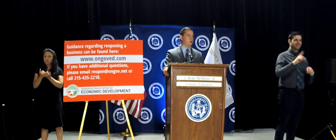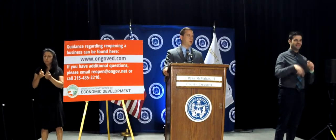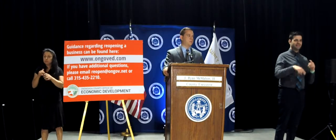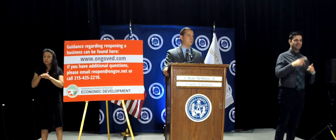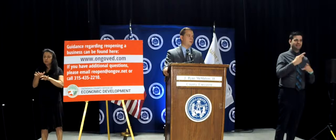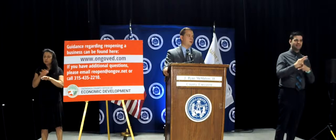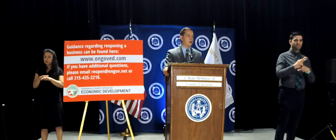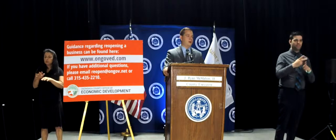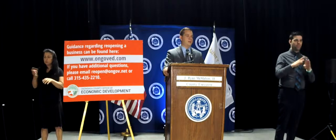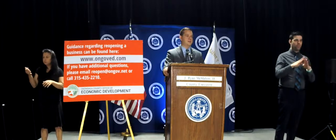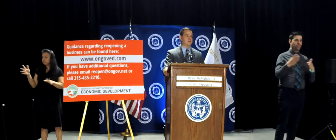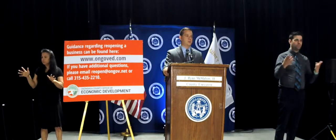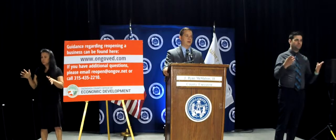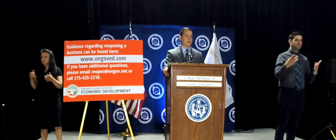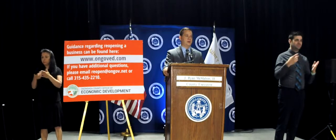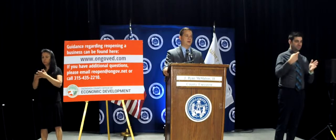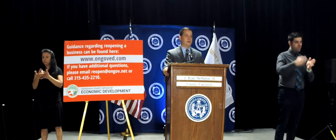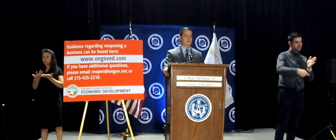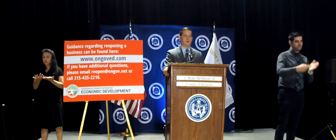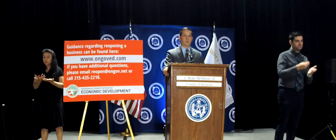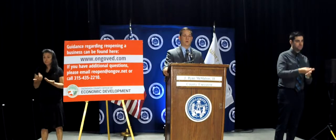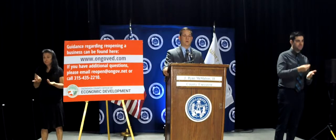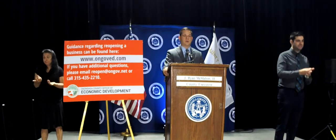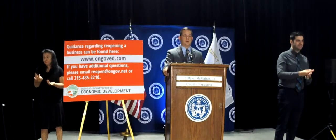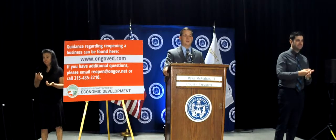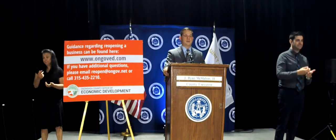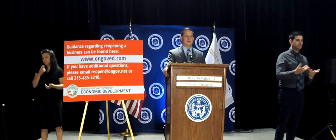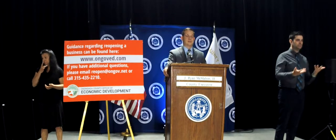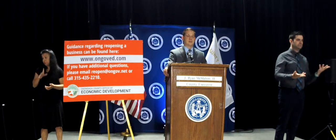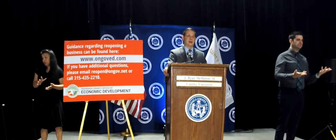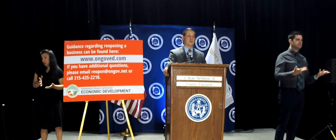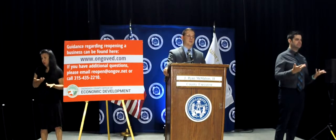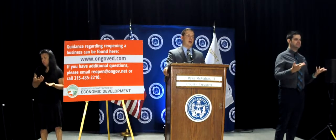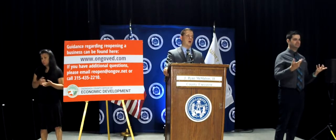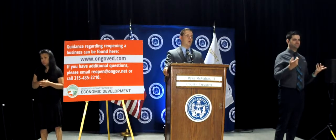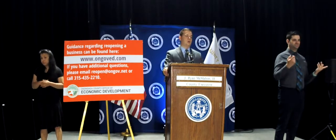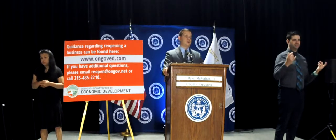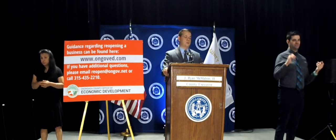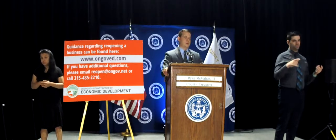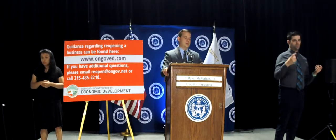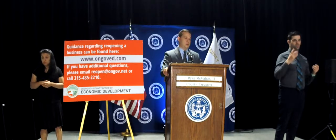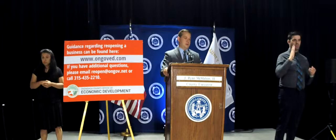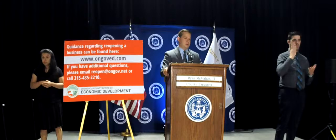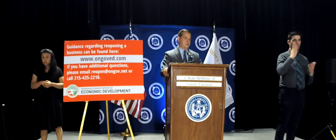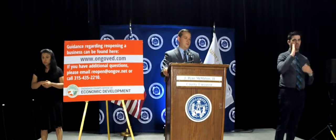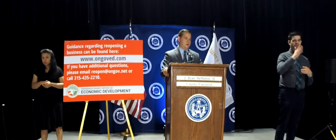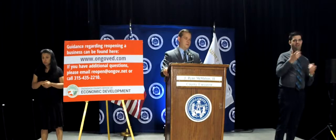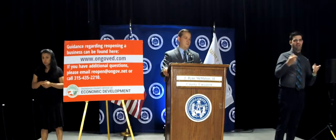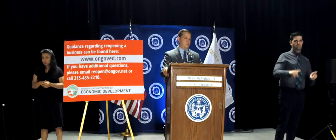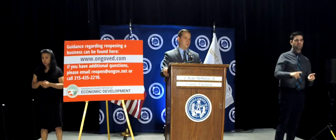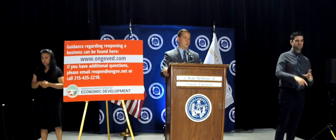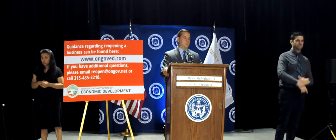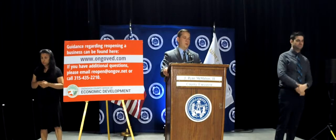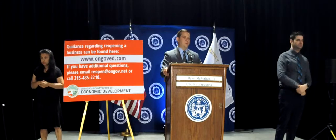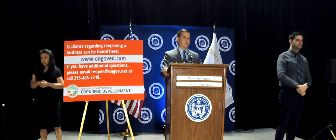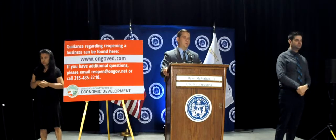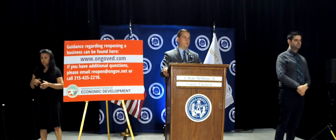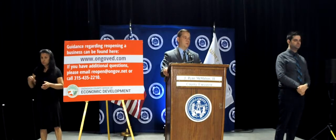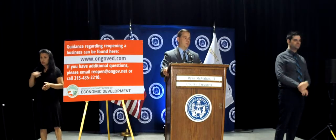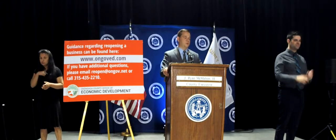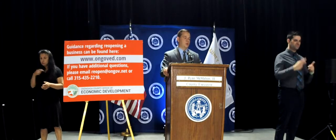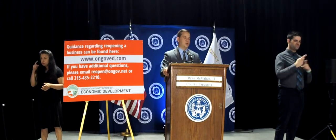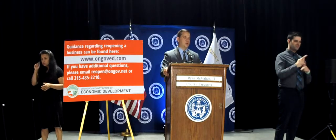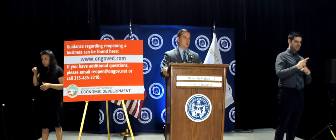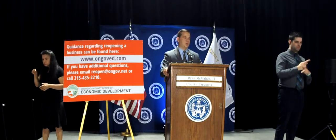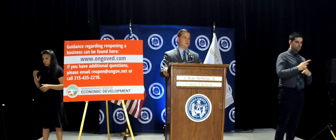cost us money. And that's the reality. And so we're assessing not just hours of people